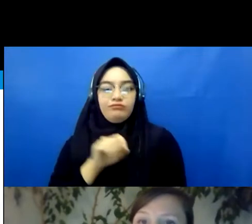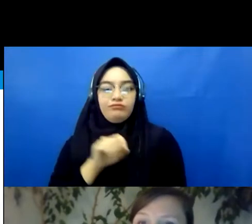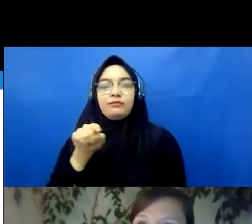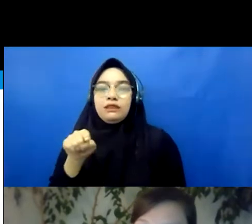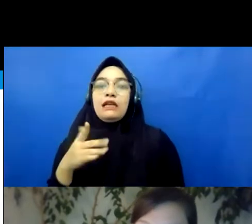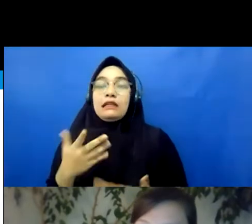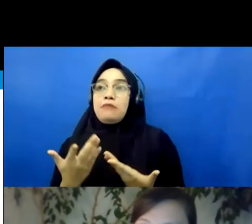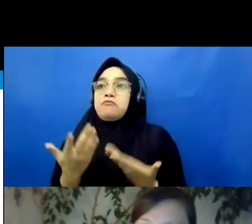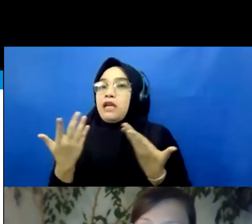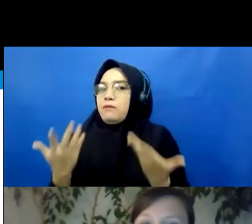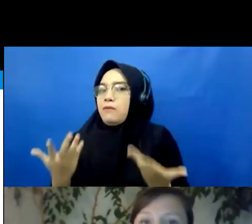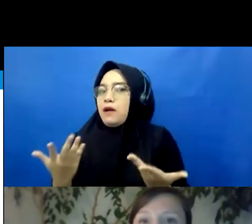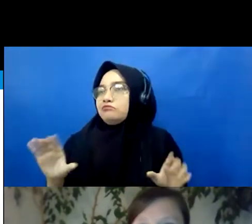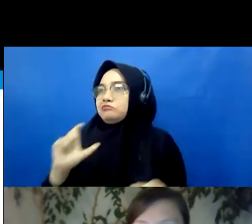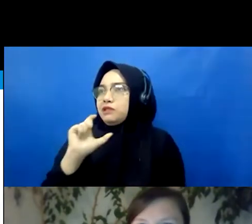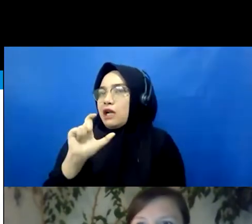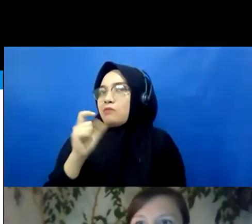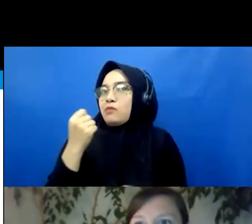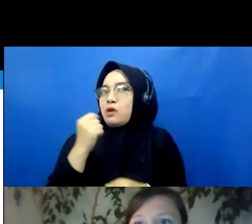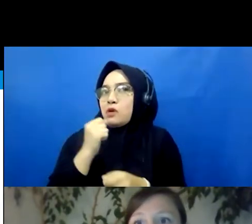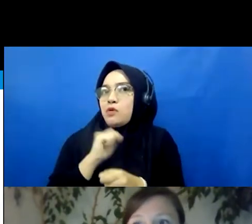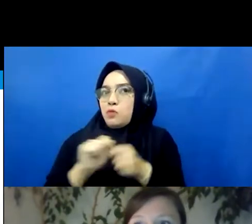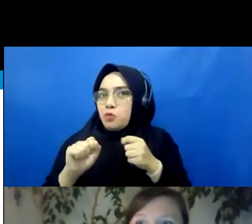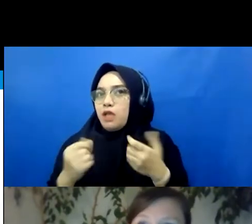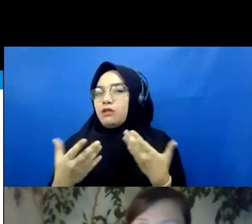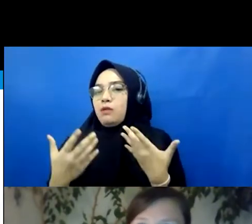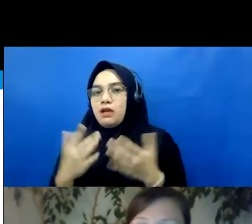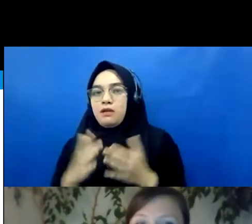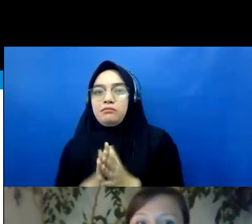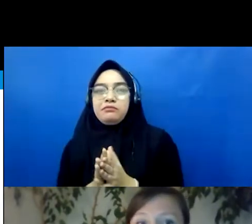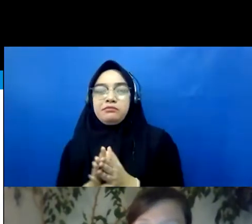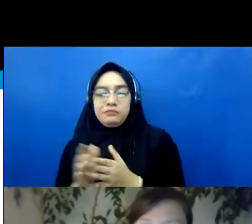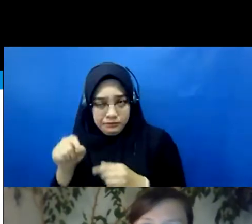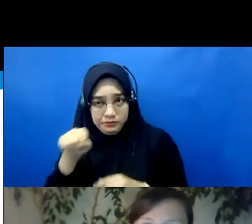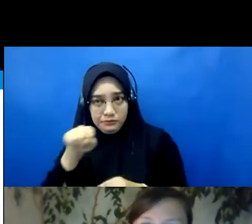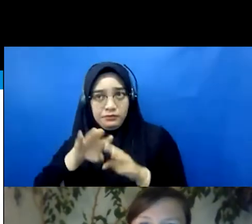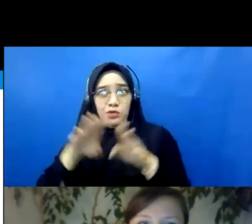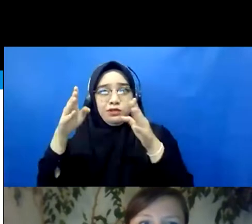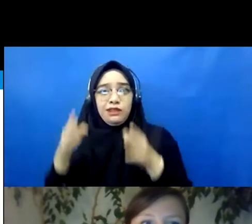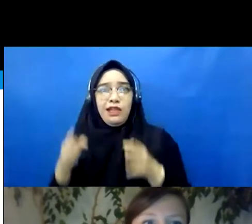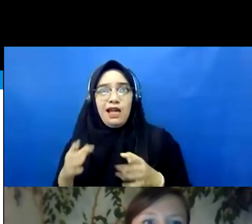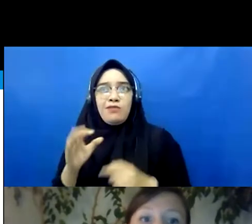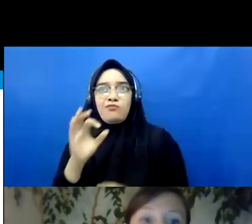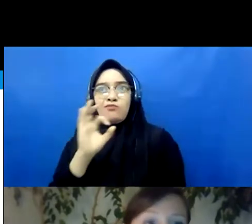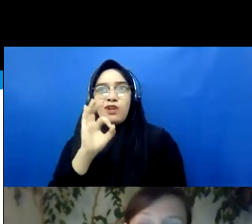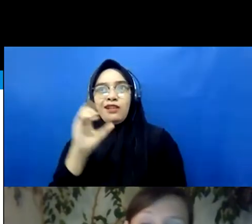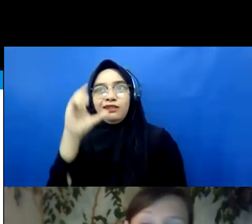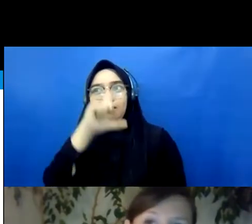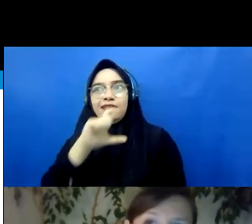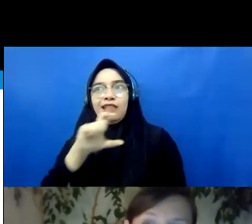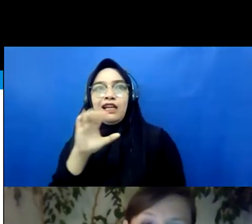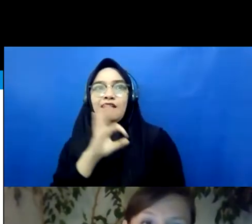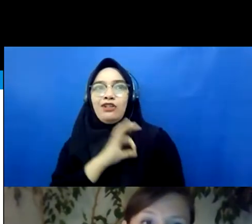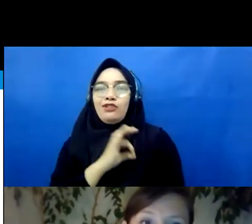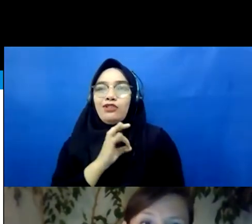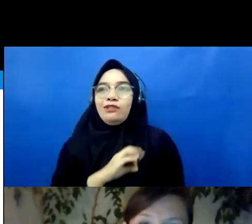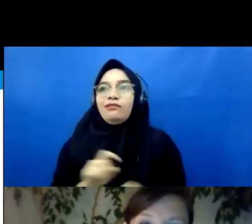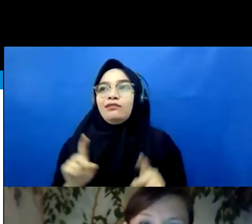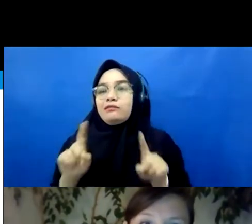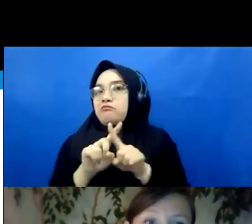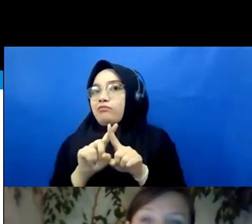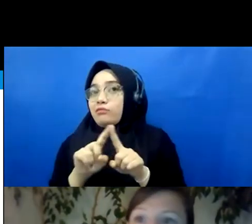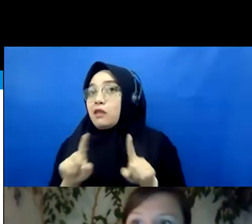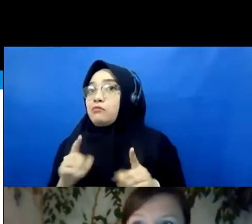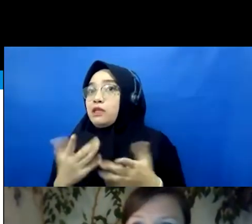services of nonprofits as well as the business revenues of companies. Social enterprises themselves are, of